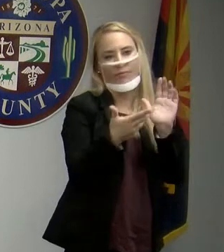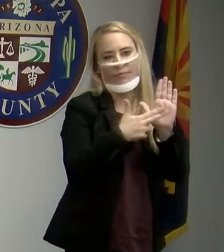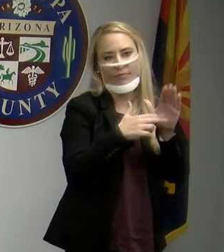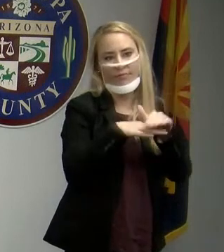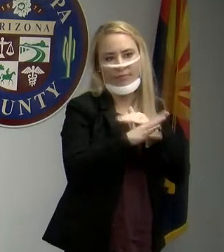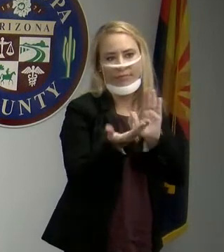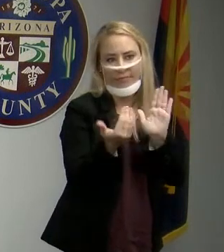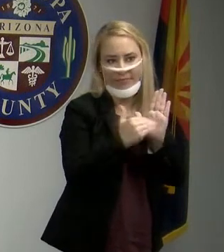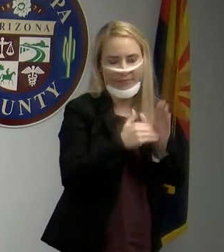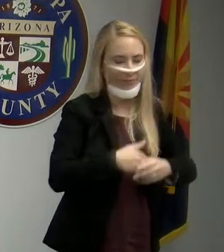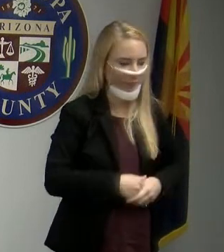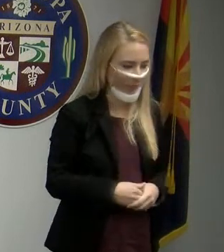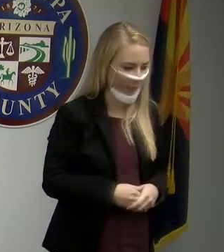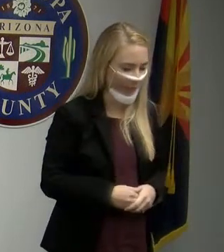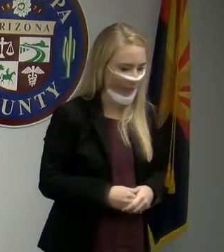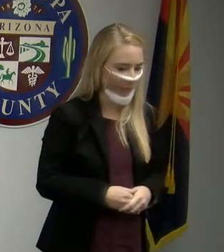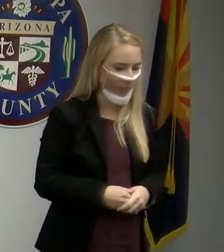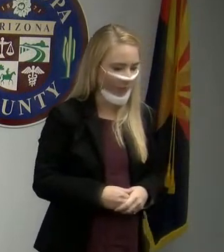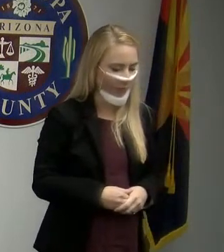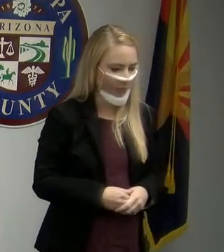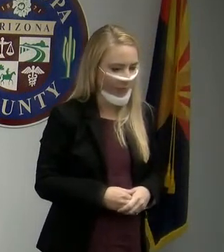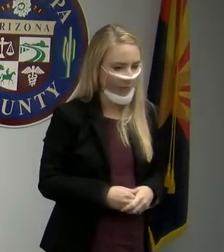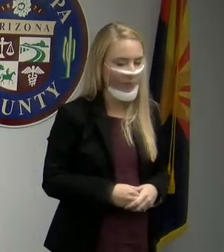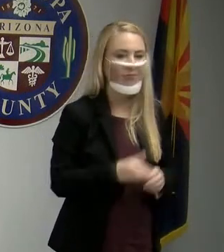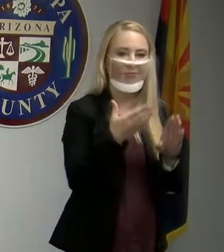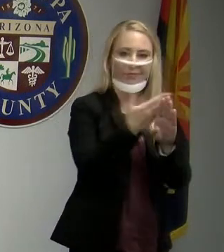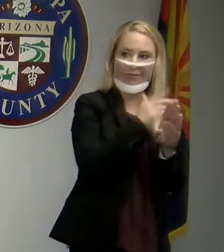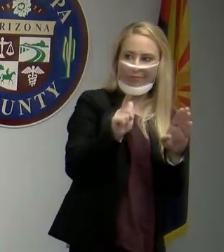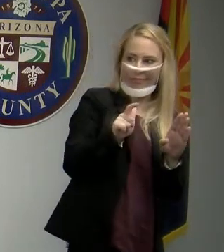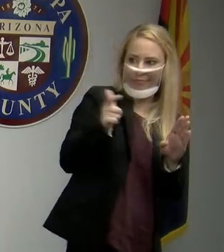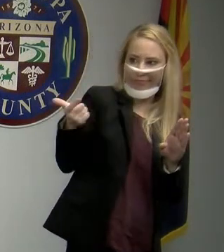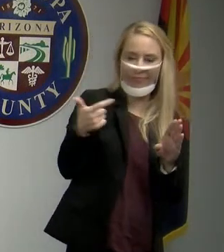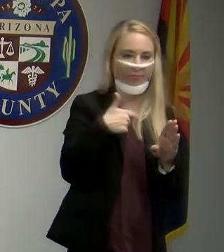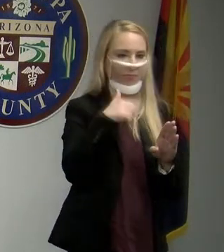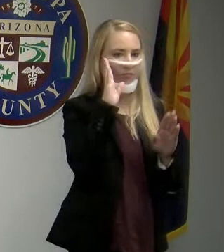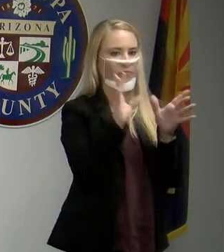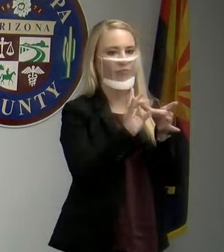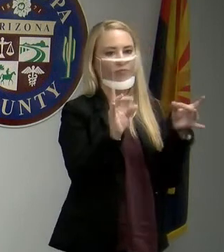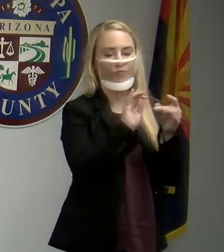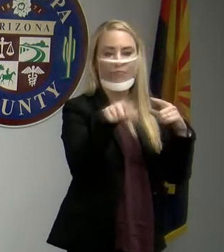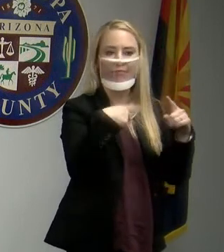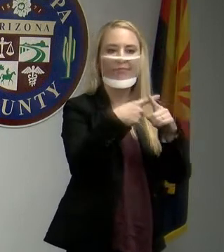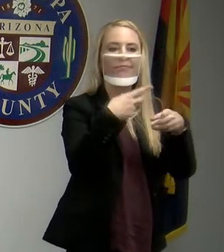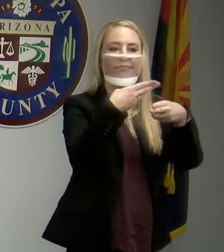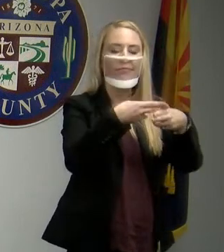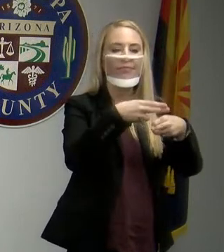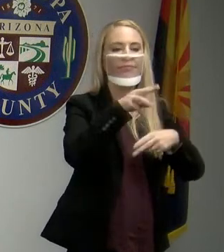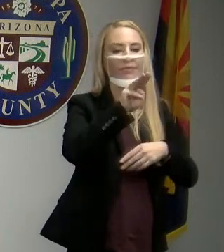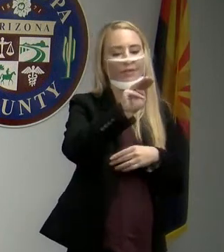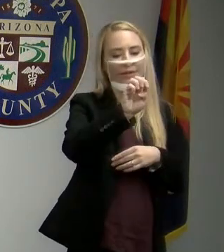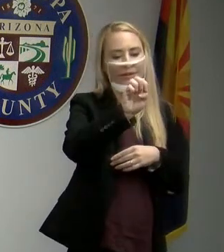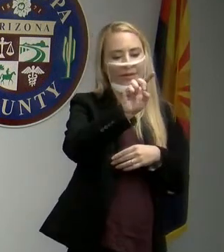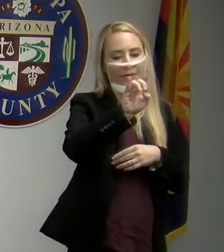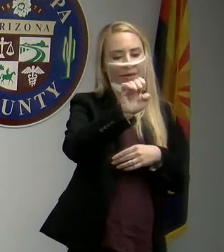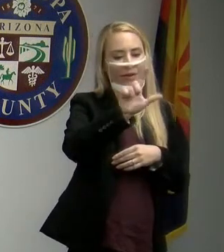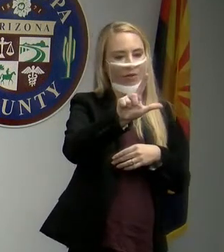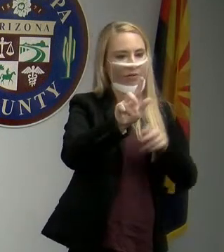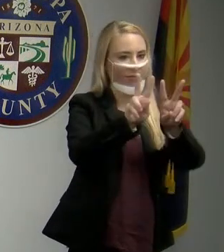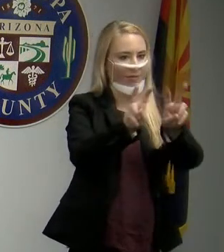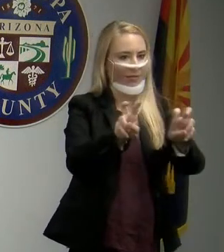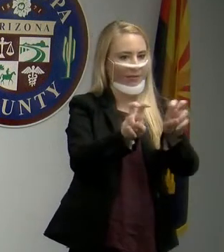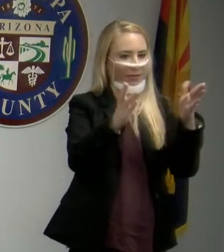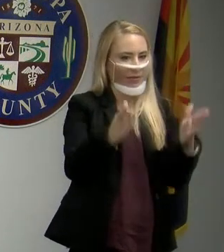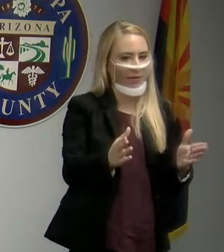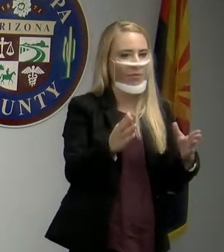today. So before we get to Robert and Marcy, I'm going to talk a little bit about the Medical Examiner's Office. The Office of the Maricopa